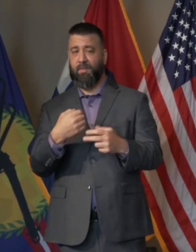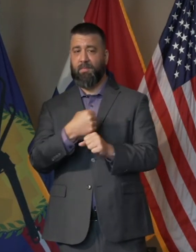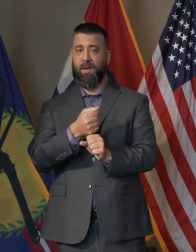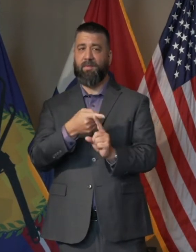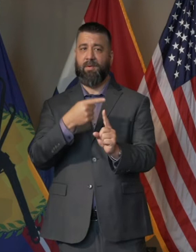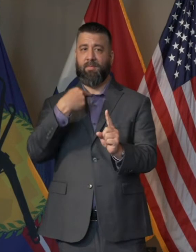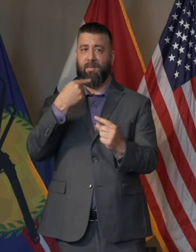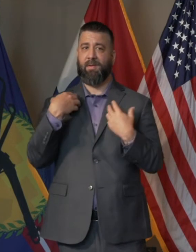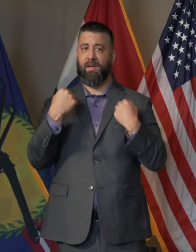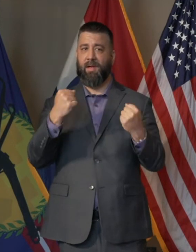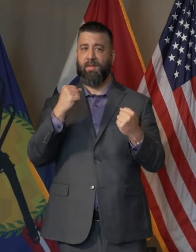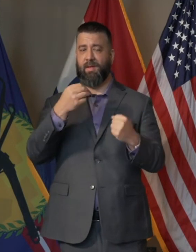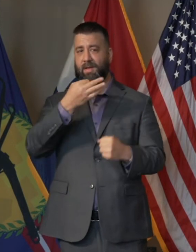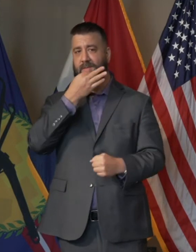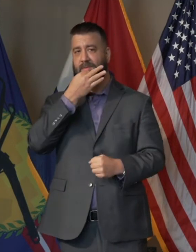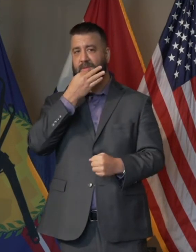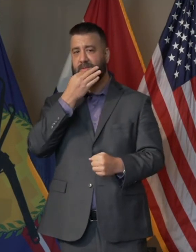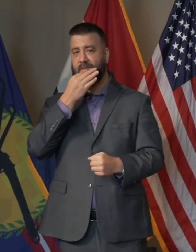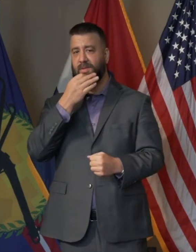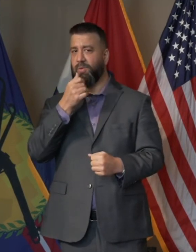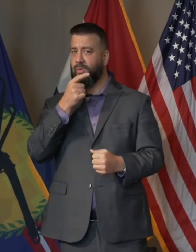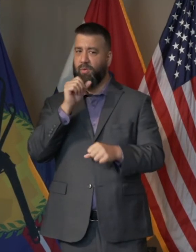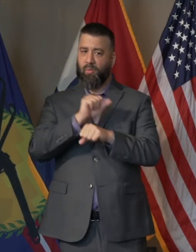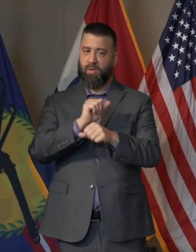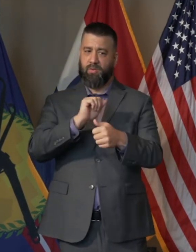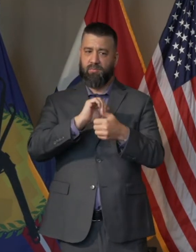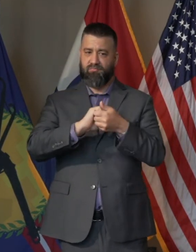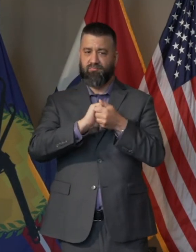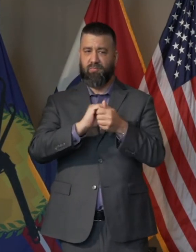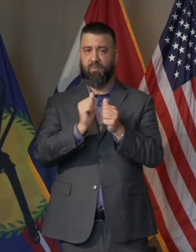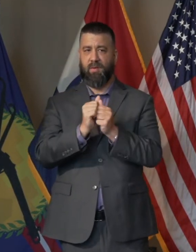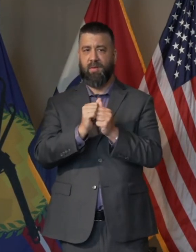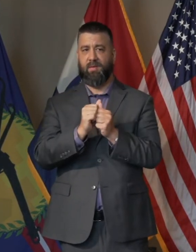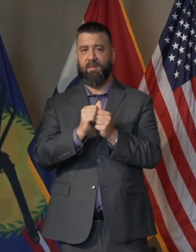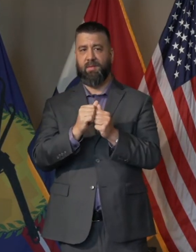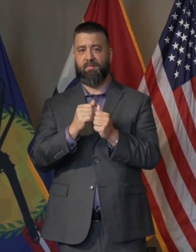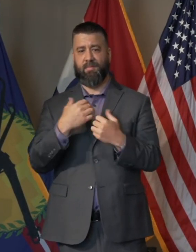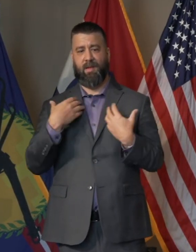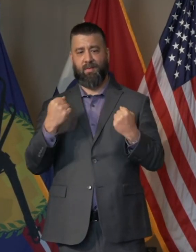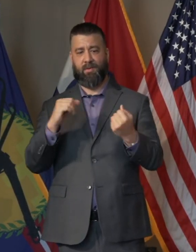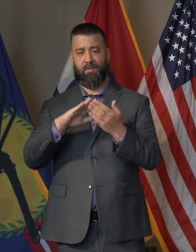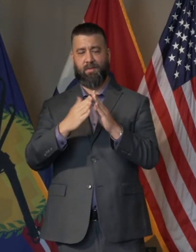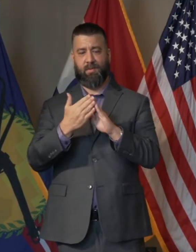health experts in close contact with our medical community. Anyone who is